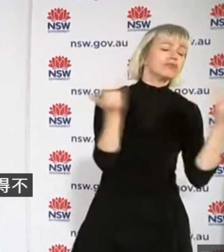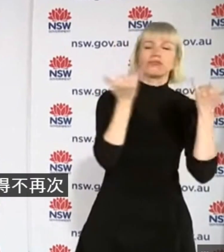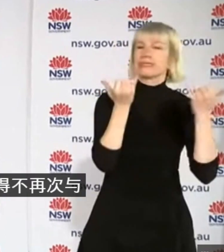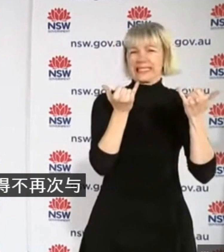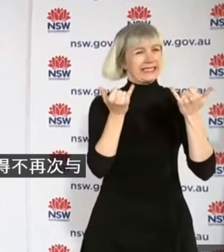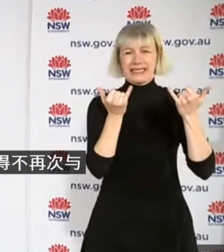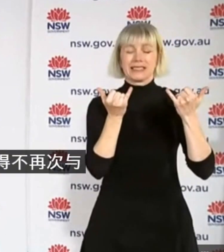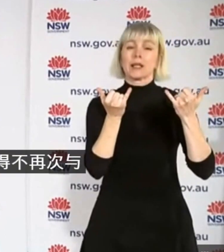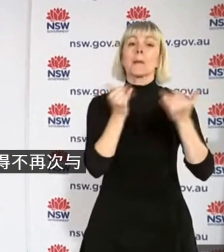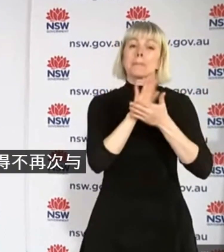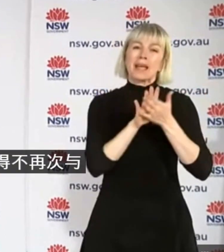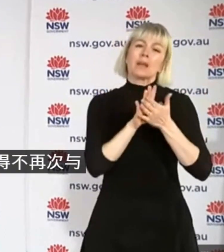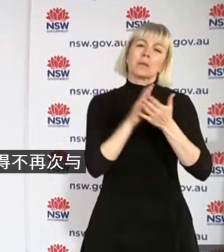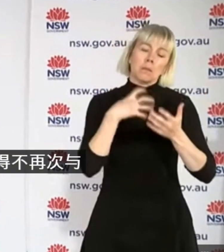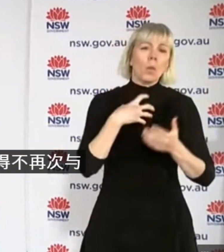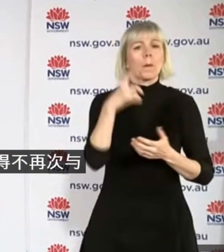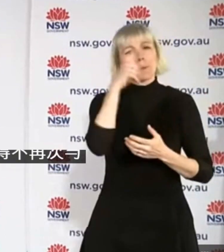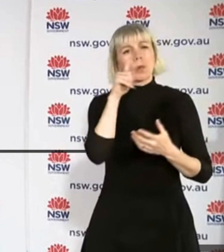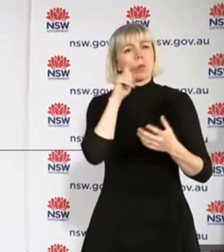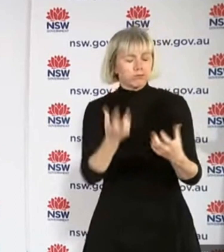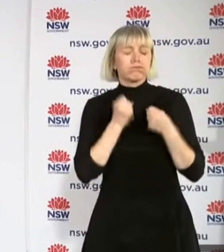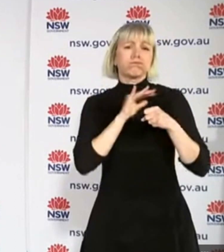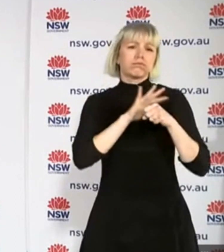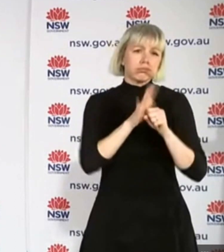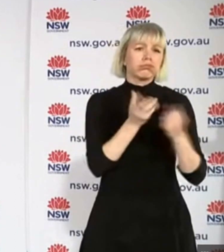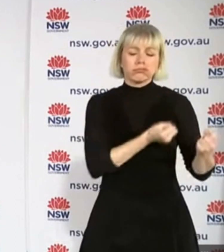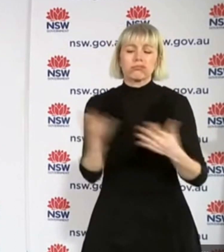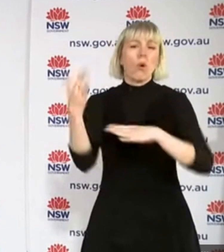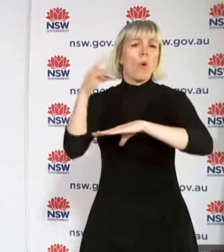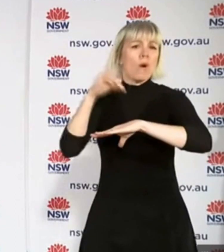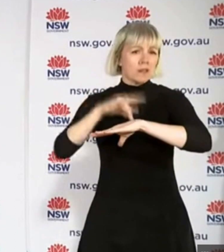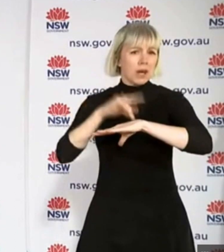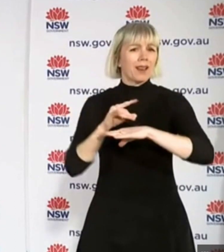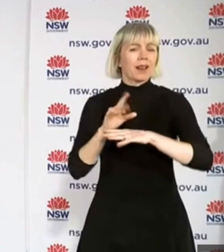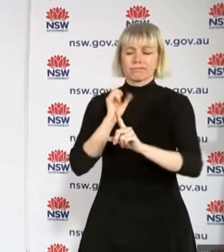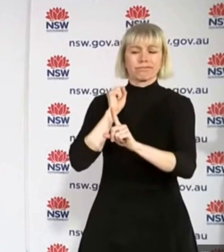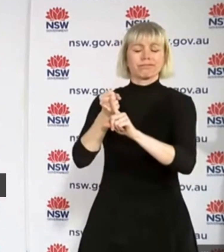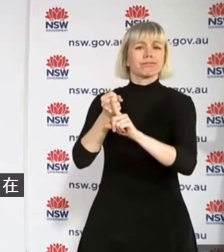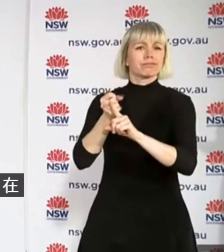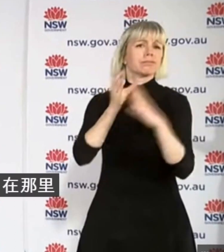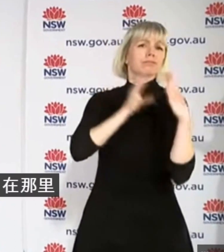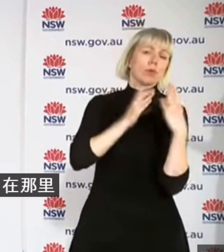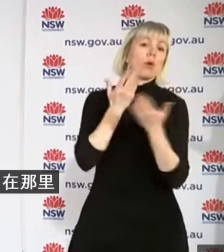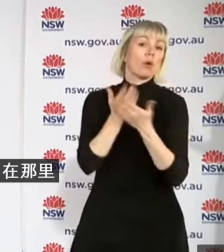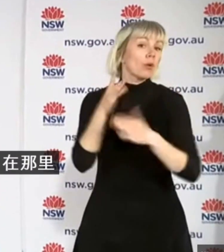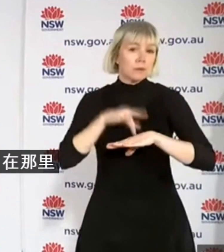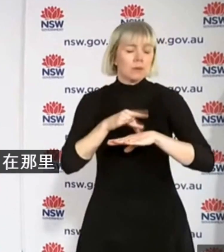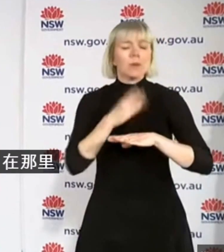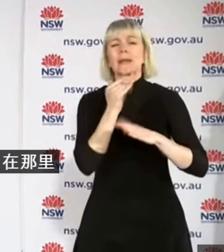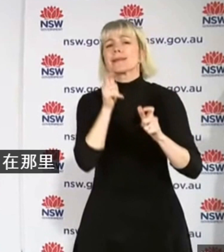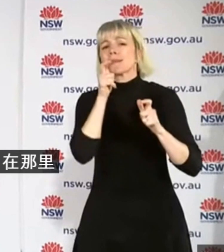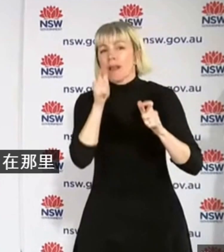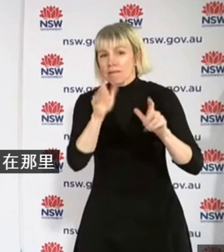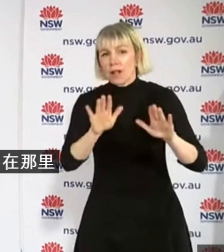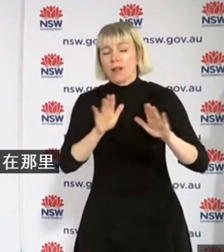of having to deal with people who are going through a horrific stage of illness. Again, a huge thanks. We're nearly there, and I want to